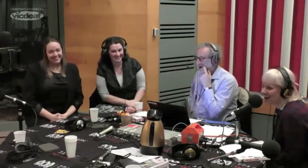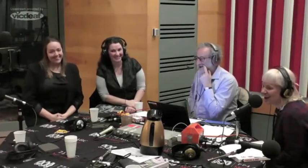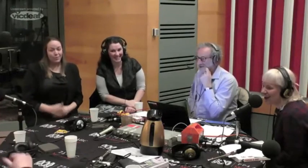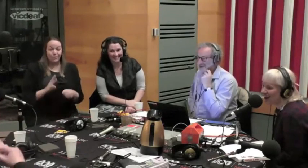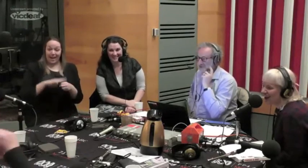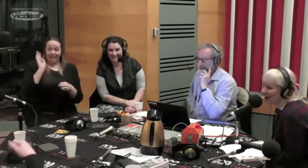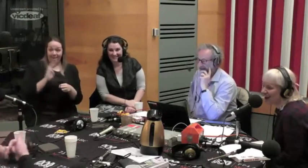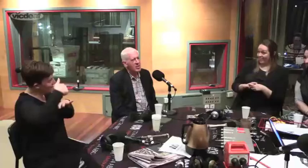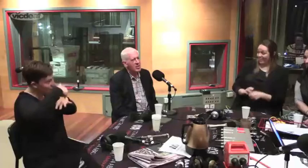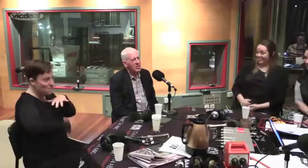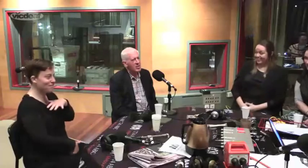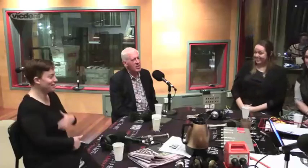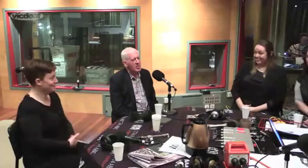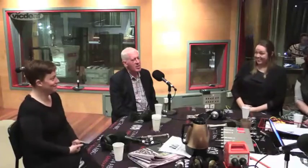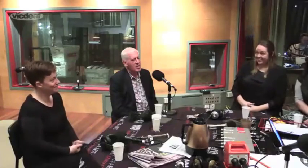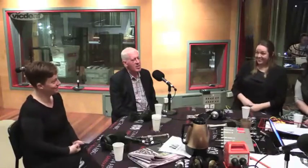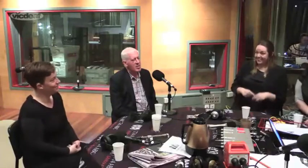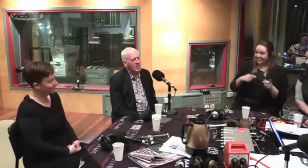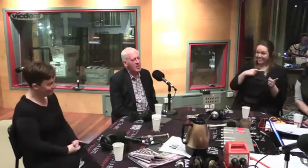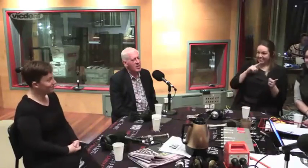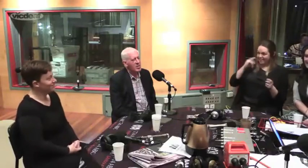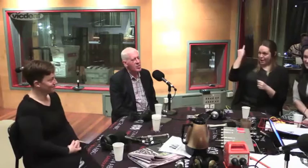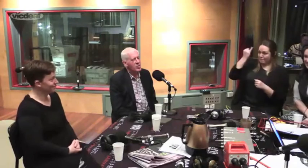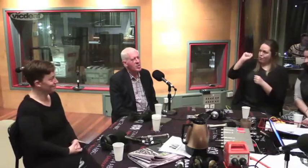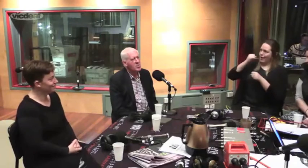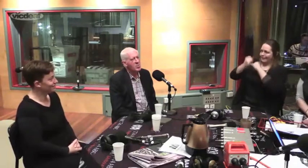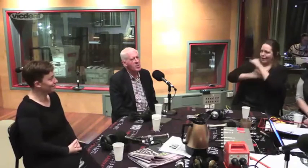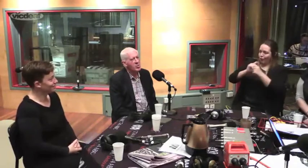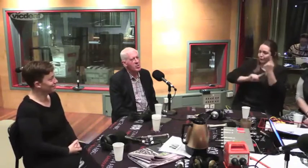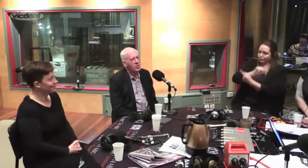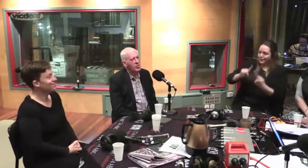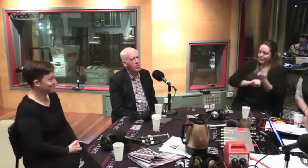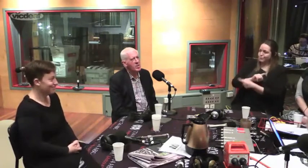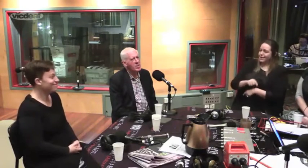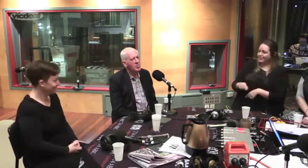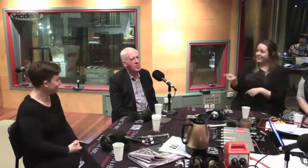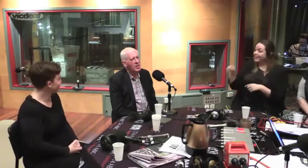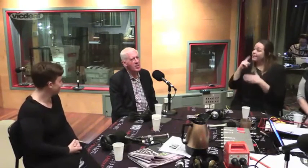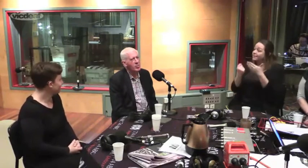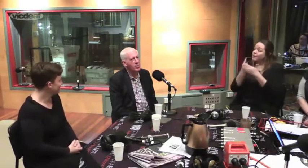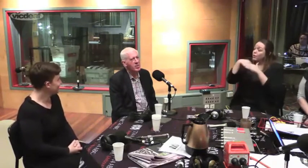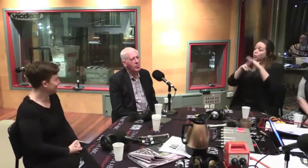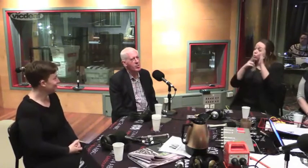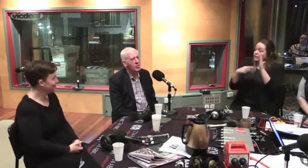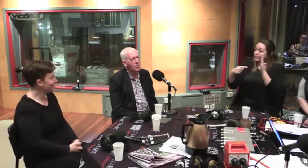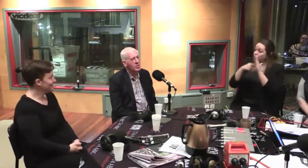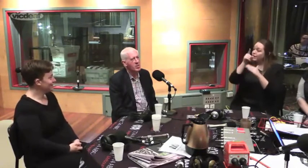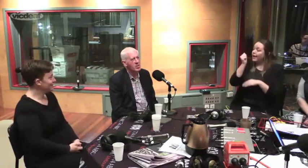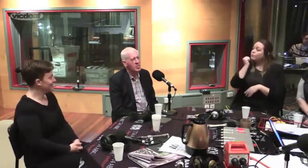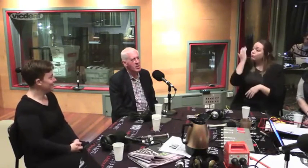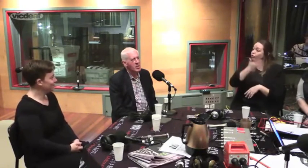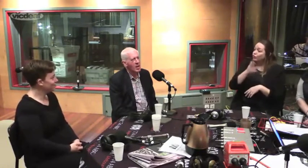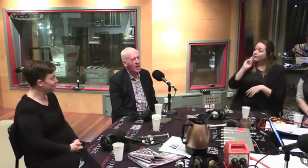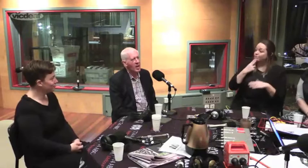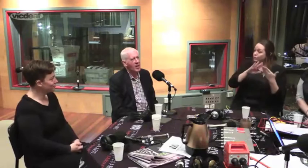exactly. Wow, I can imagine what your international conferences must be. So it becomes very complex. And John, this comes up in the Northern Territory where some deaf people in Aboriginal